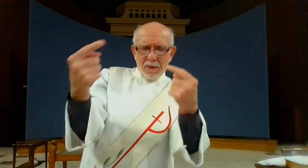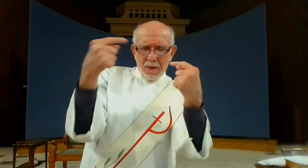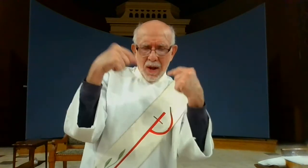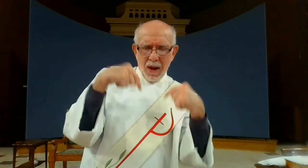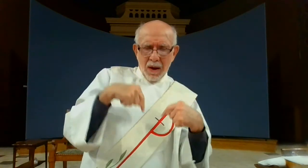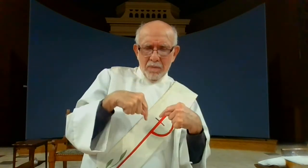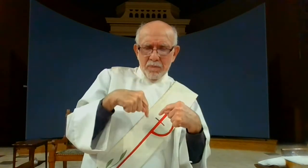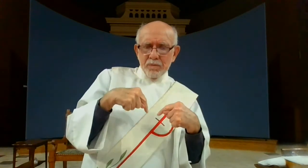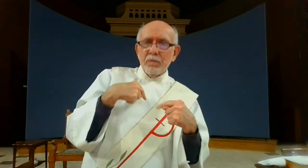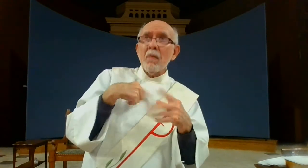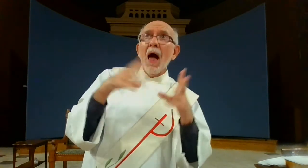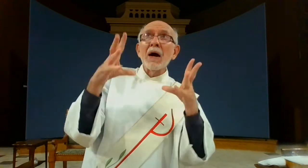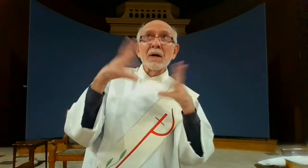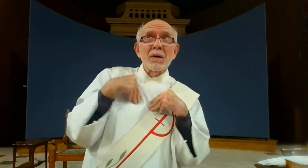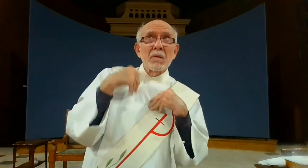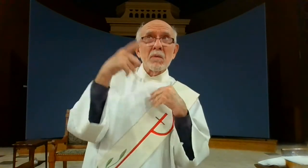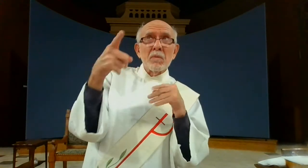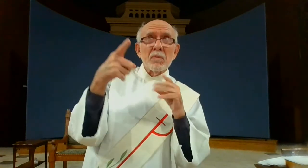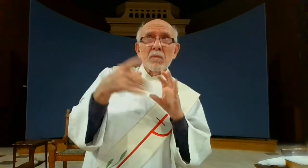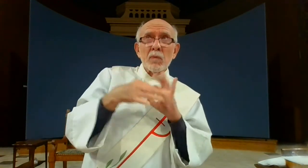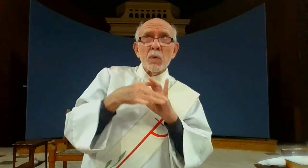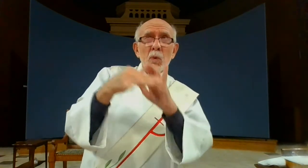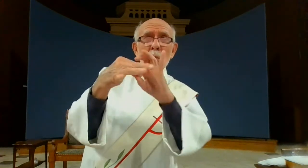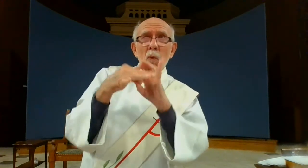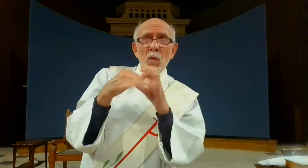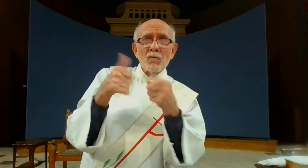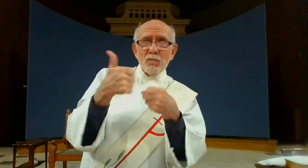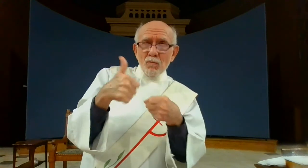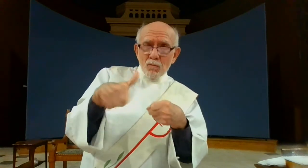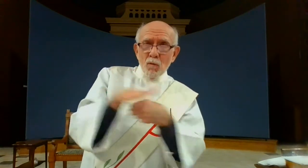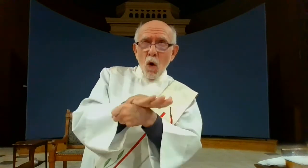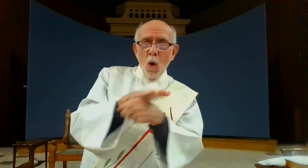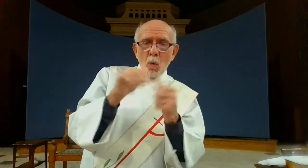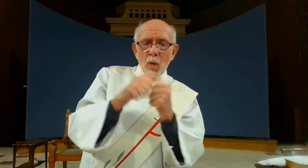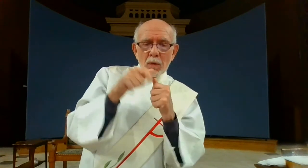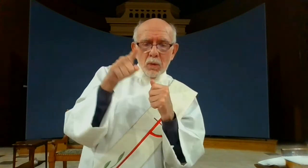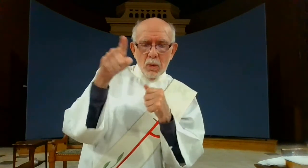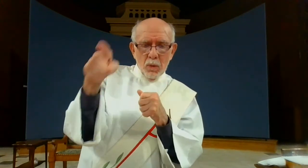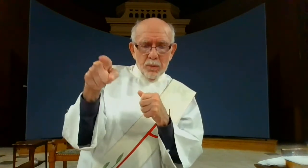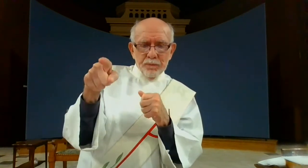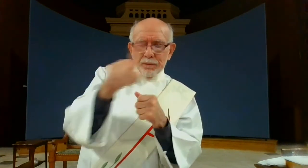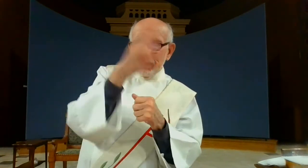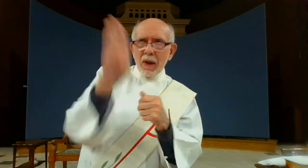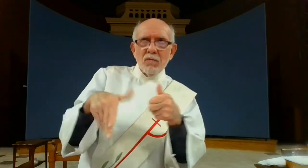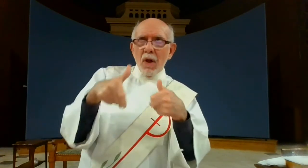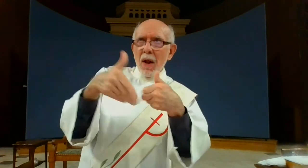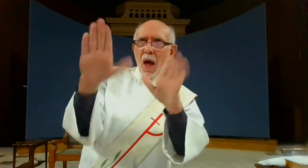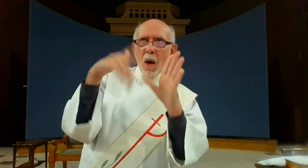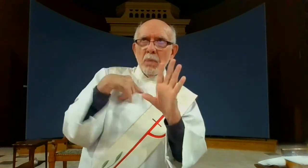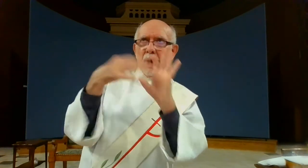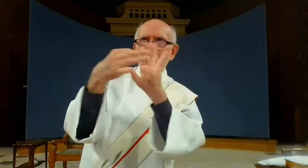heart. I embrace you as if you were already there and unite myself wholly to